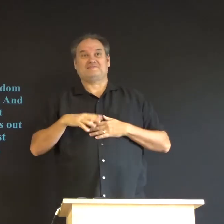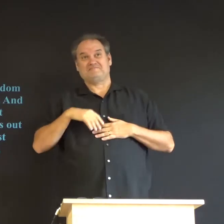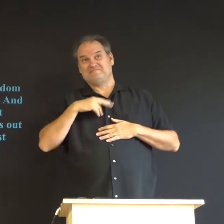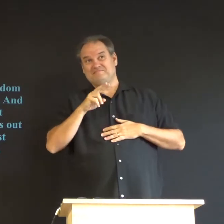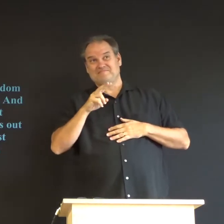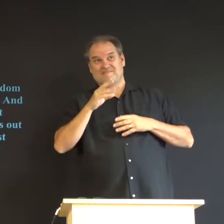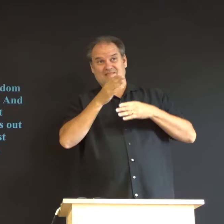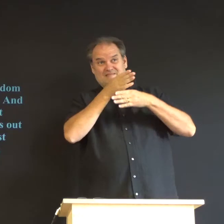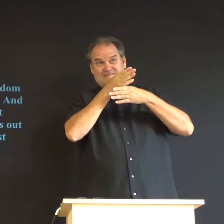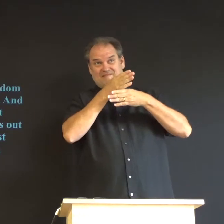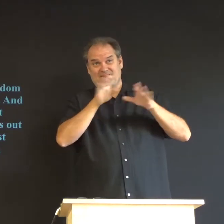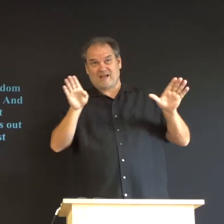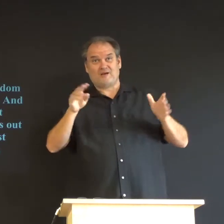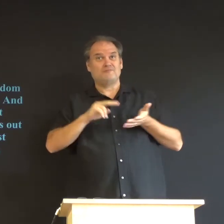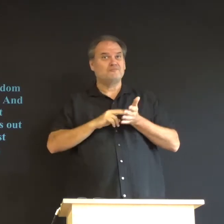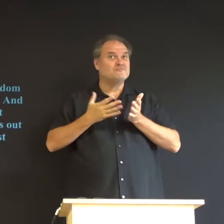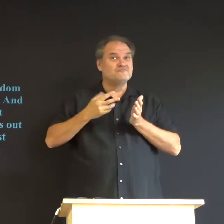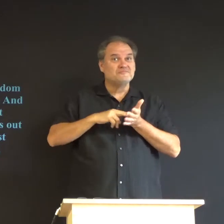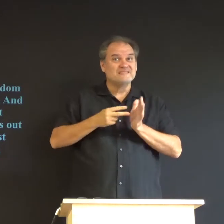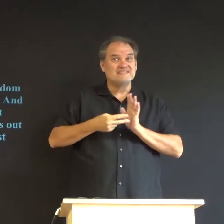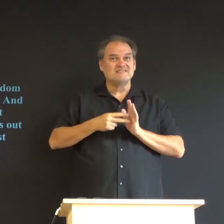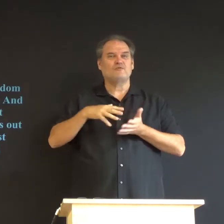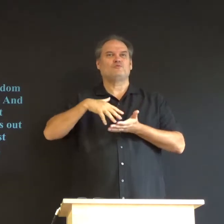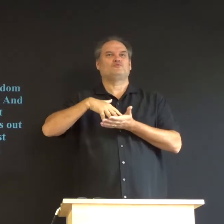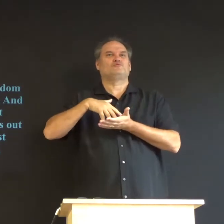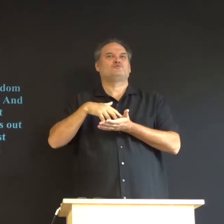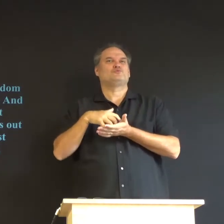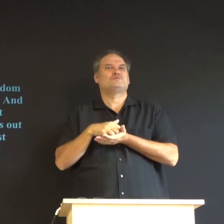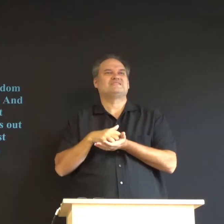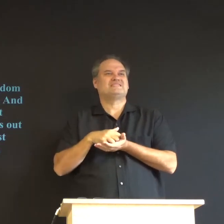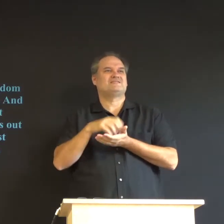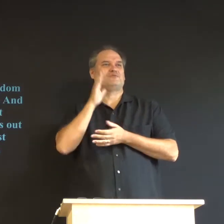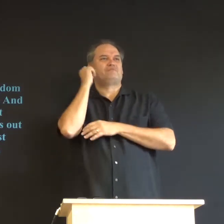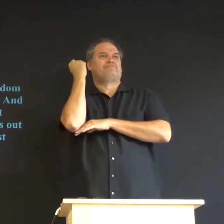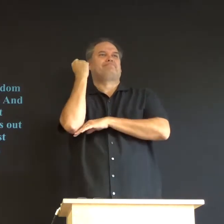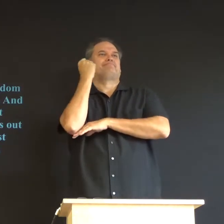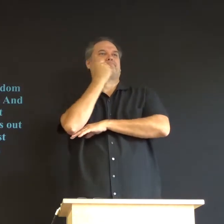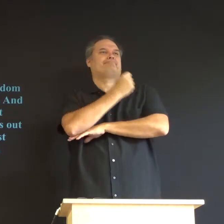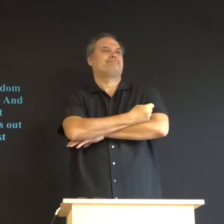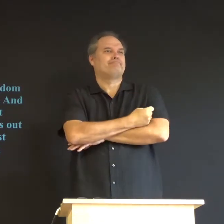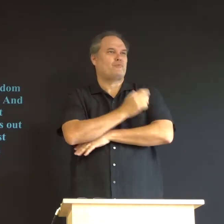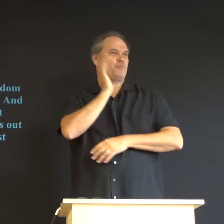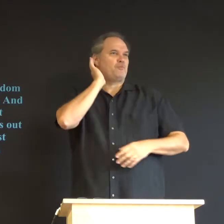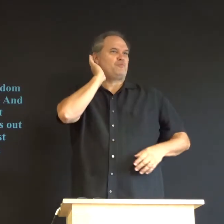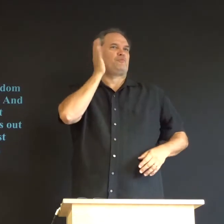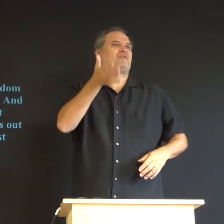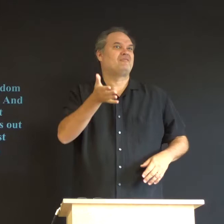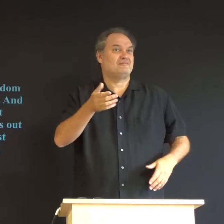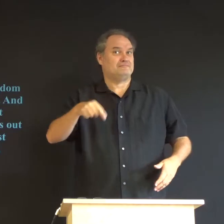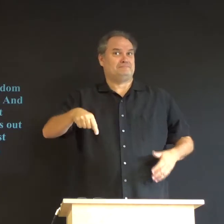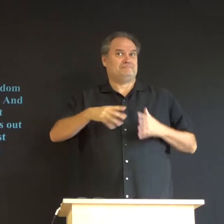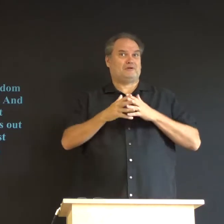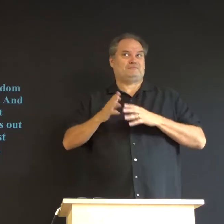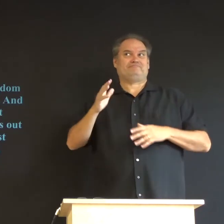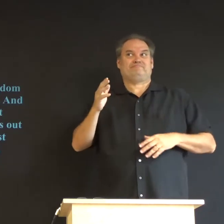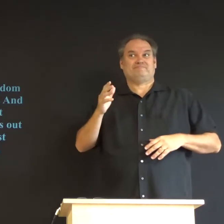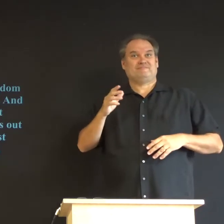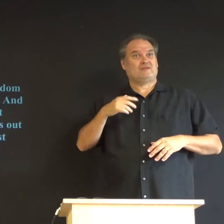there was a time when America was very strong, standing together. So when divided, we become weak. And it leads to